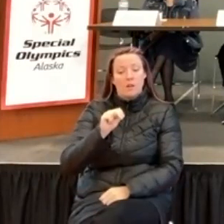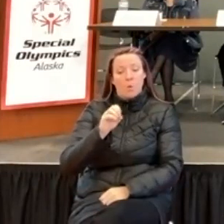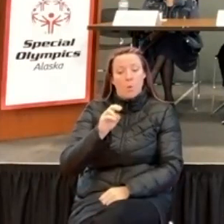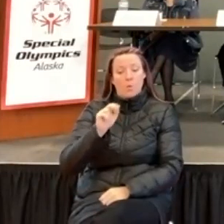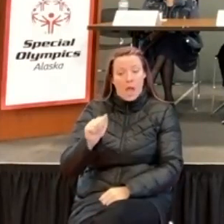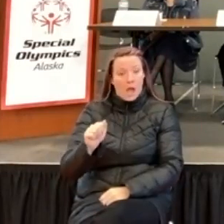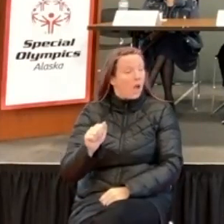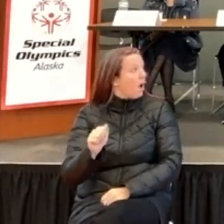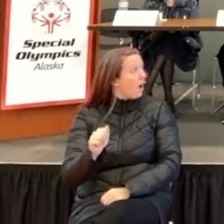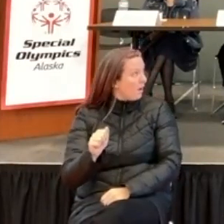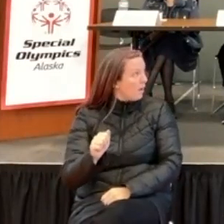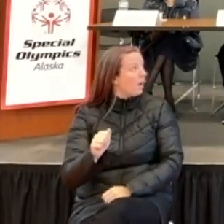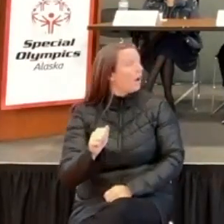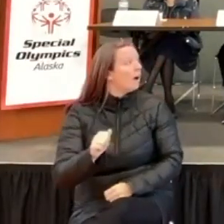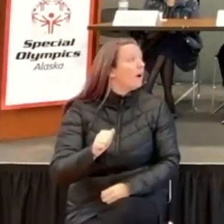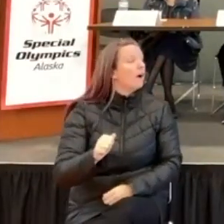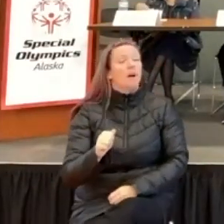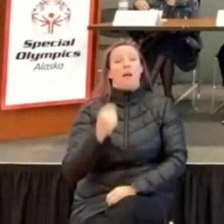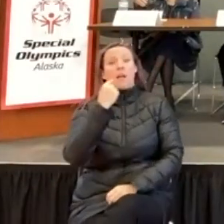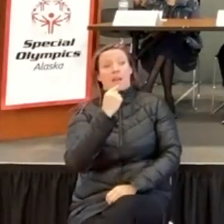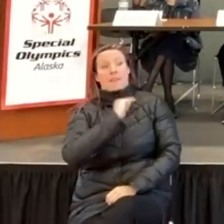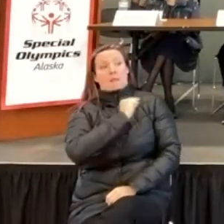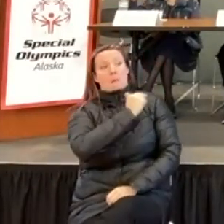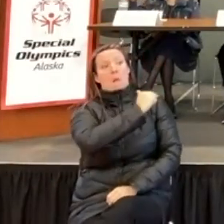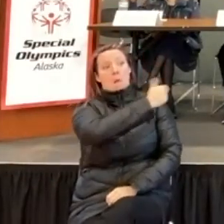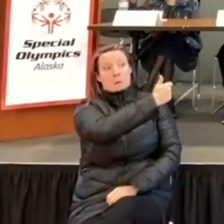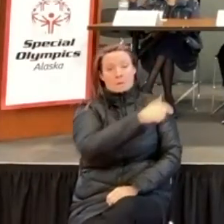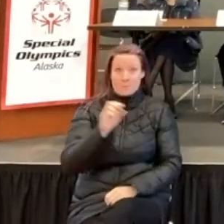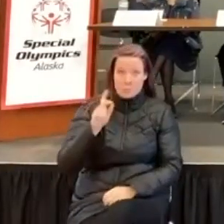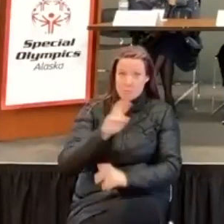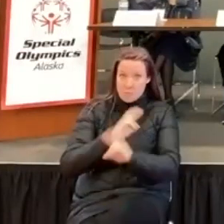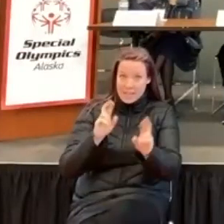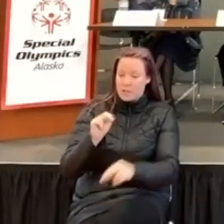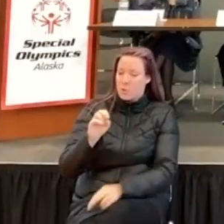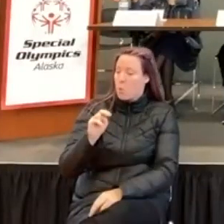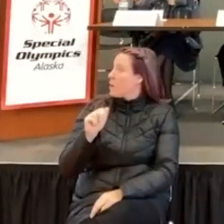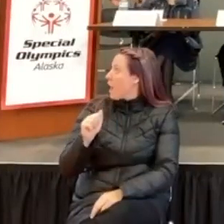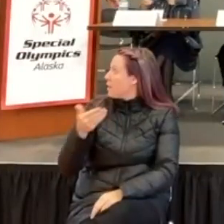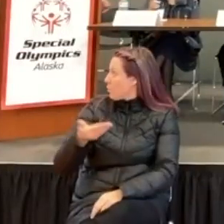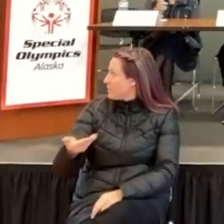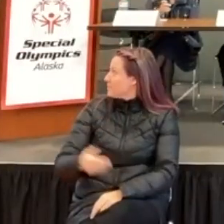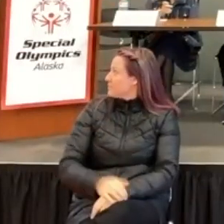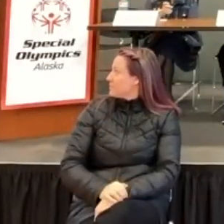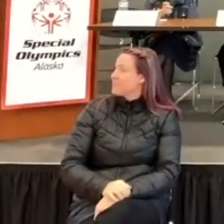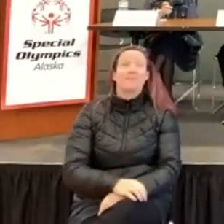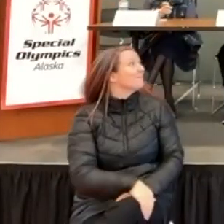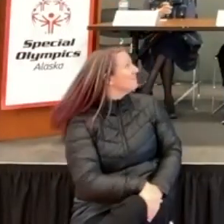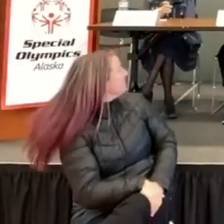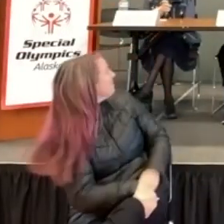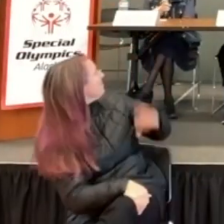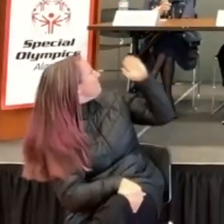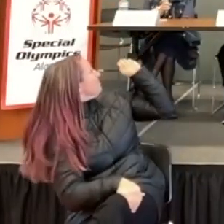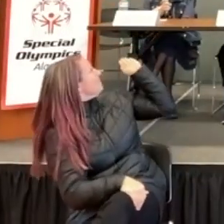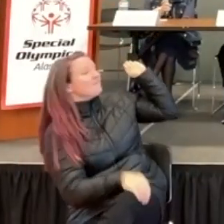my left, and we will just pass the microphone on down. Okay, so Nona, go ahead and introduce yourself. Hi, I'm